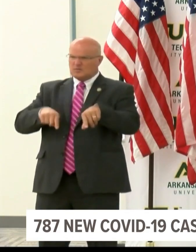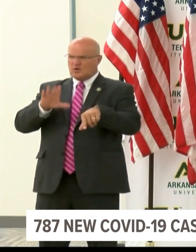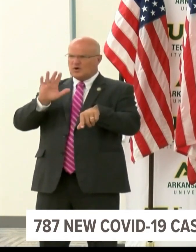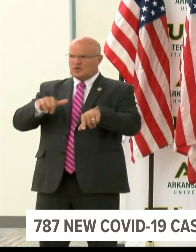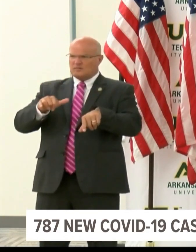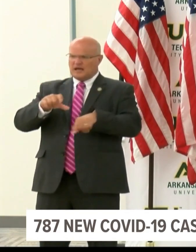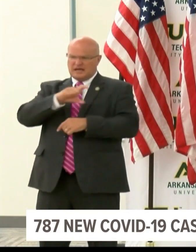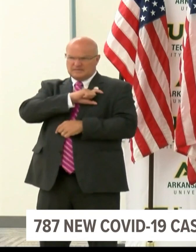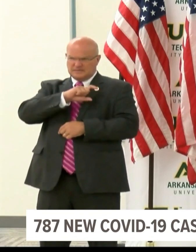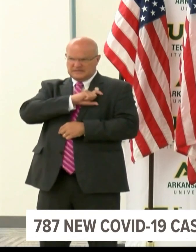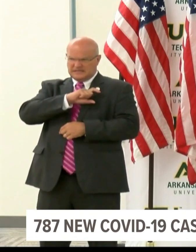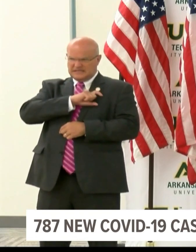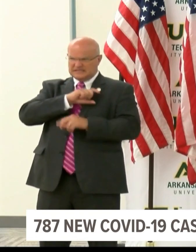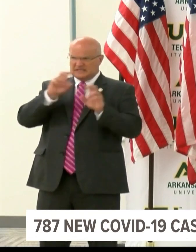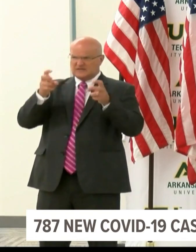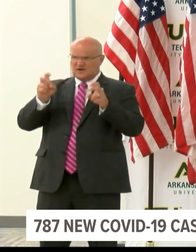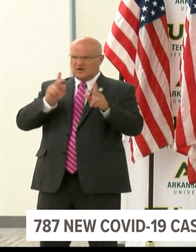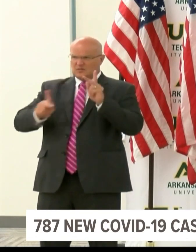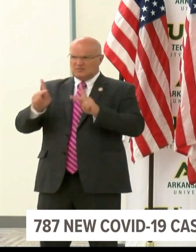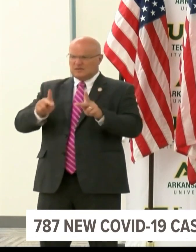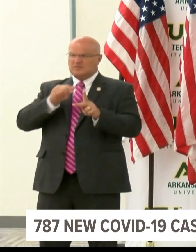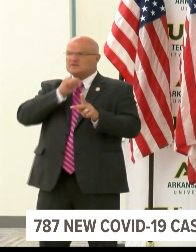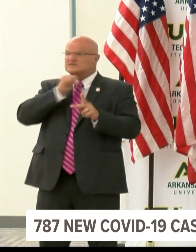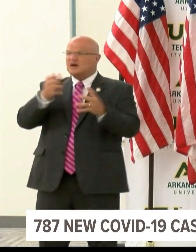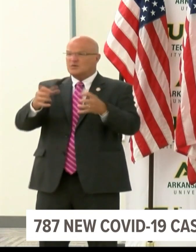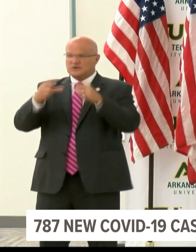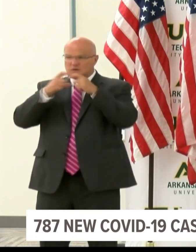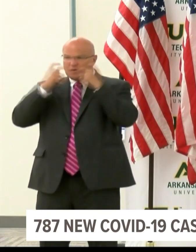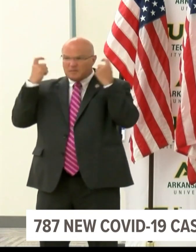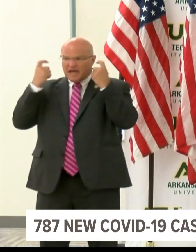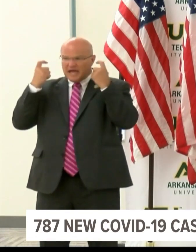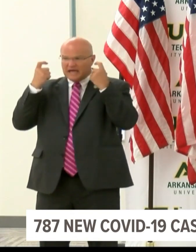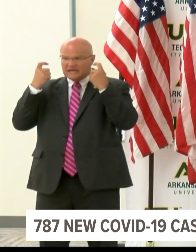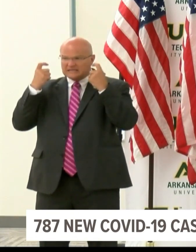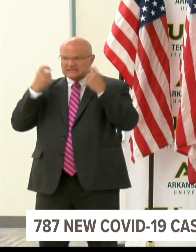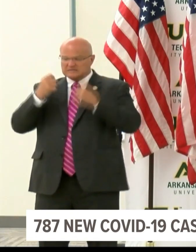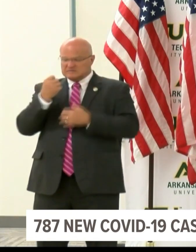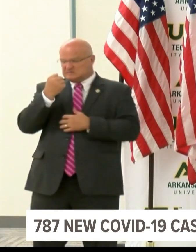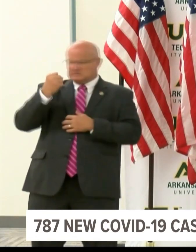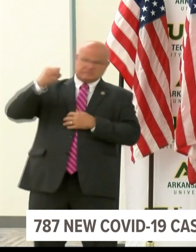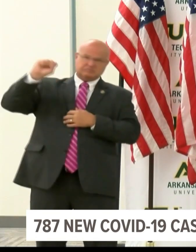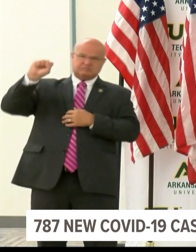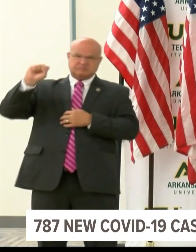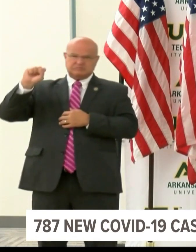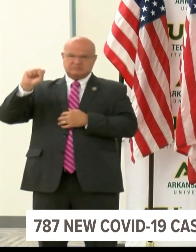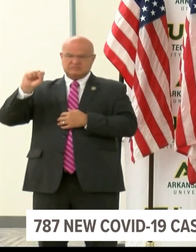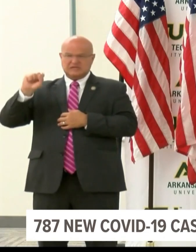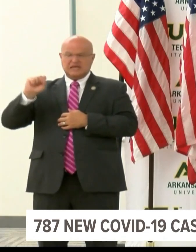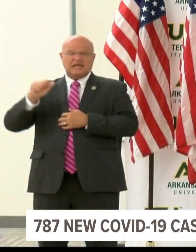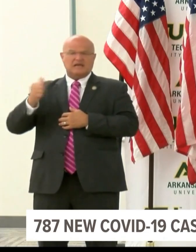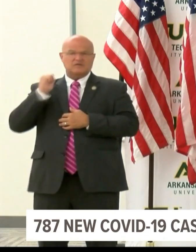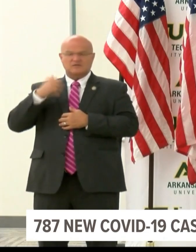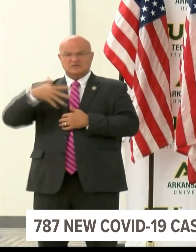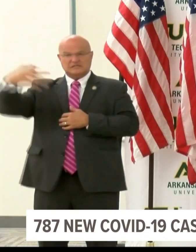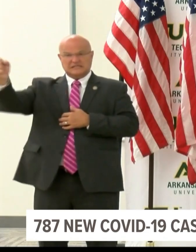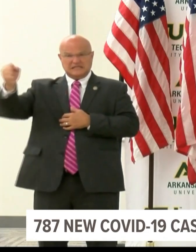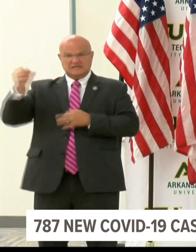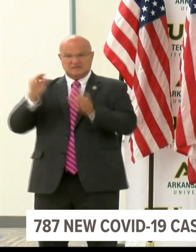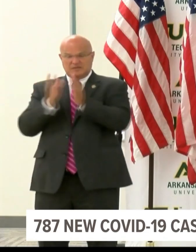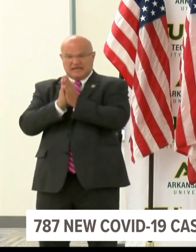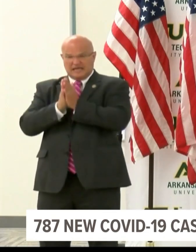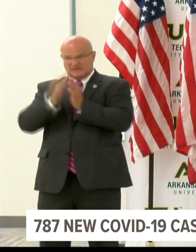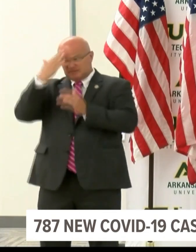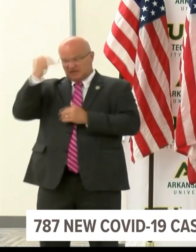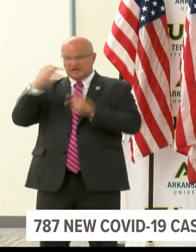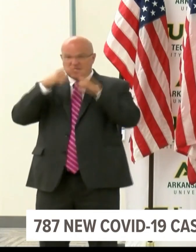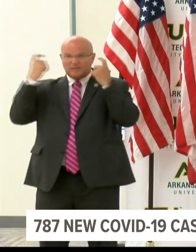law enforcement as far as people not wanting to wear masks, being adamant, and not wanting to leave a place